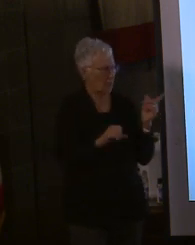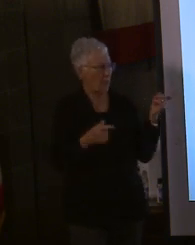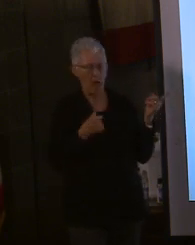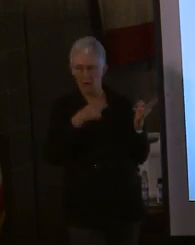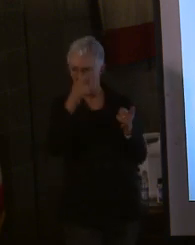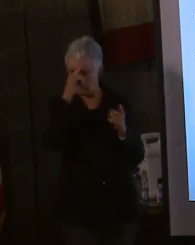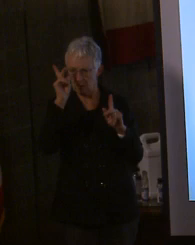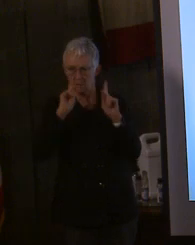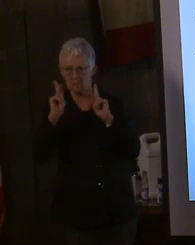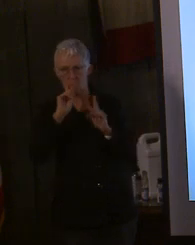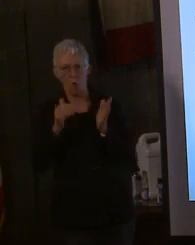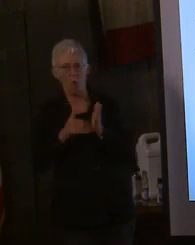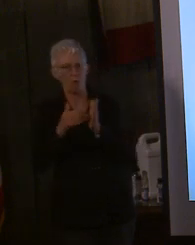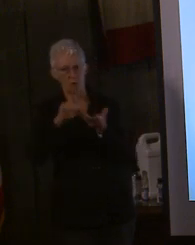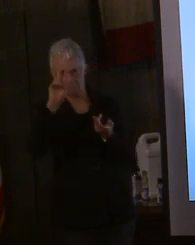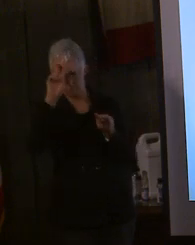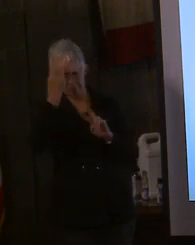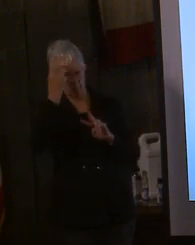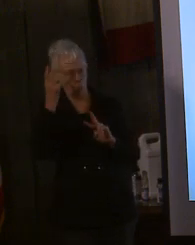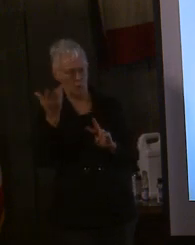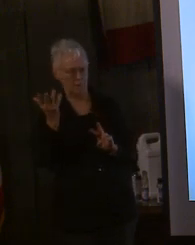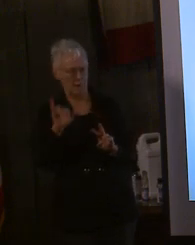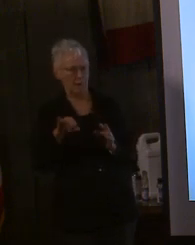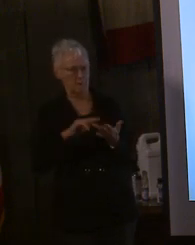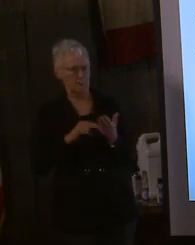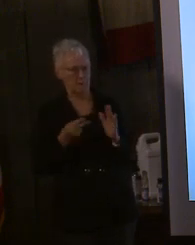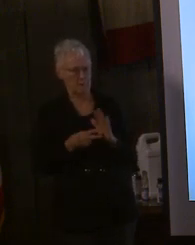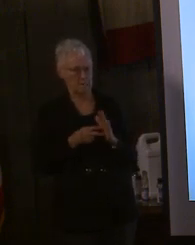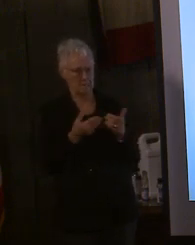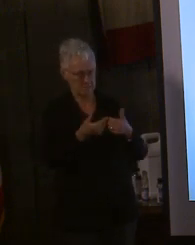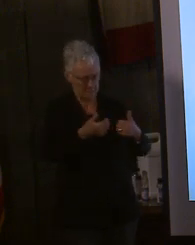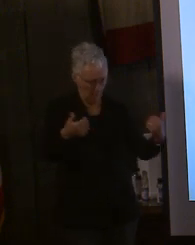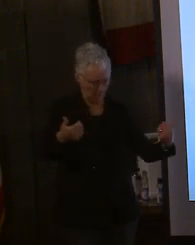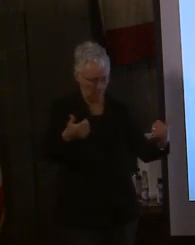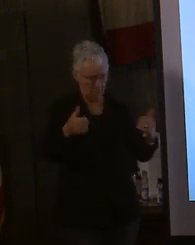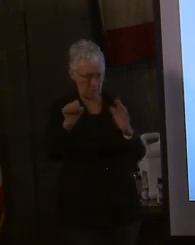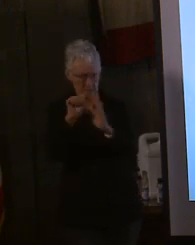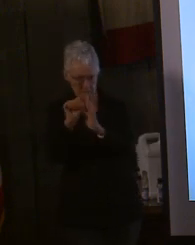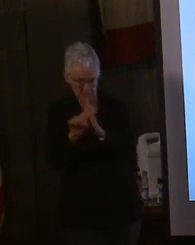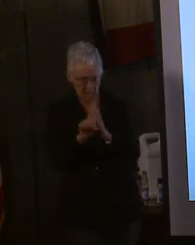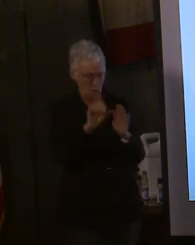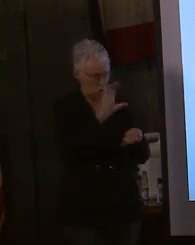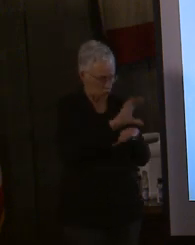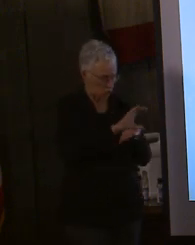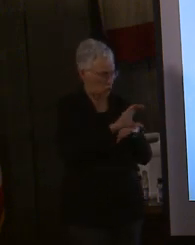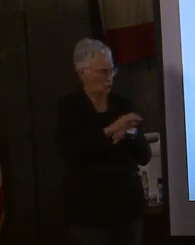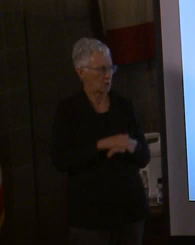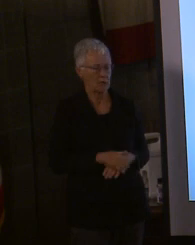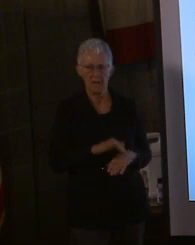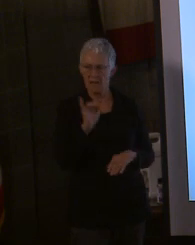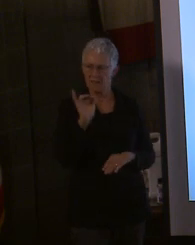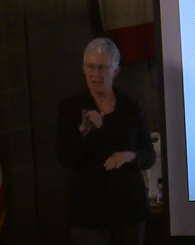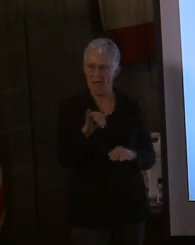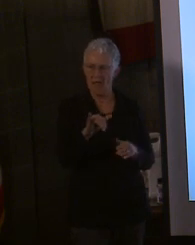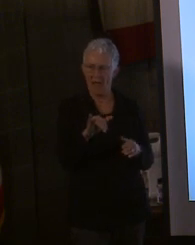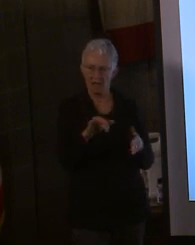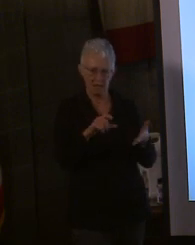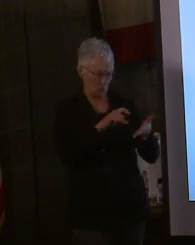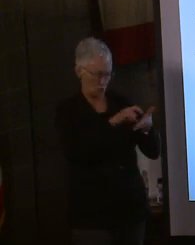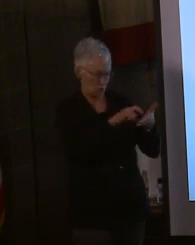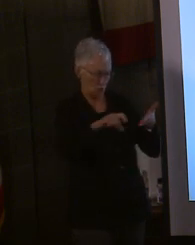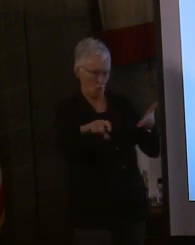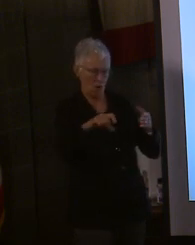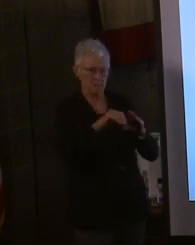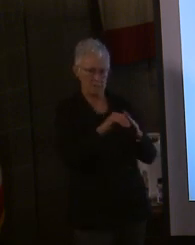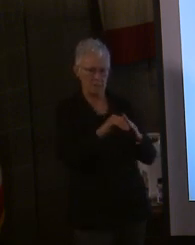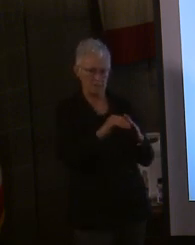misunderstood. What that says is not that, what that clause in the Constitution is about is that the